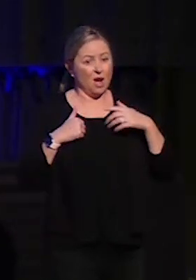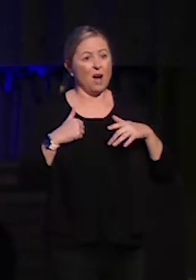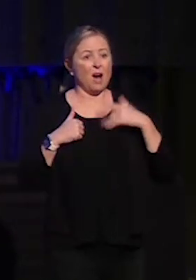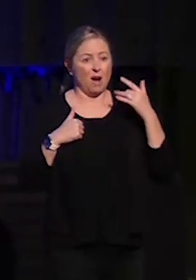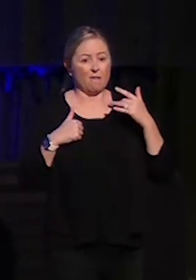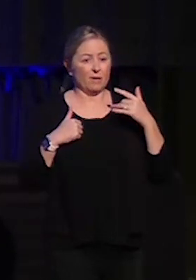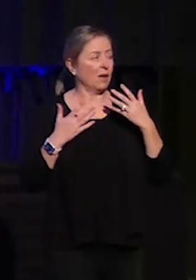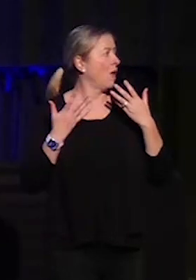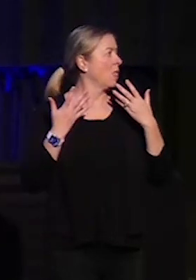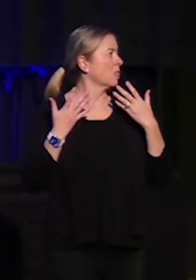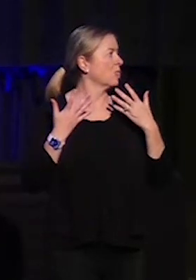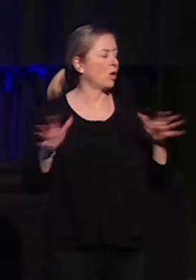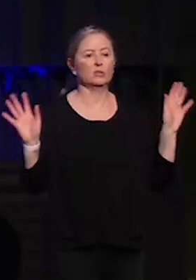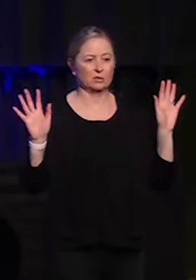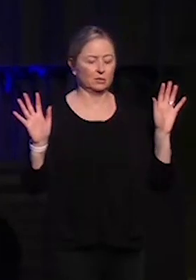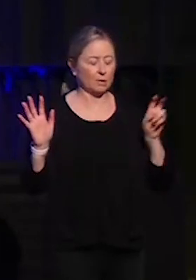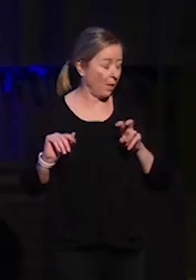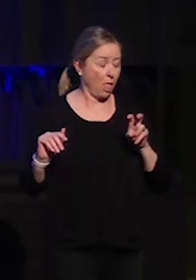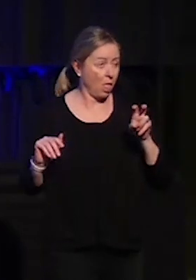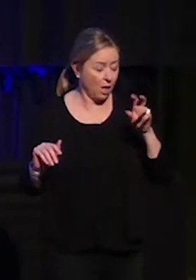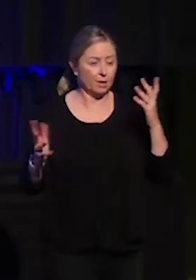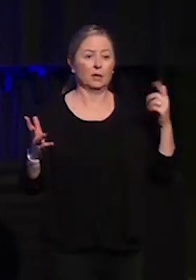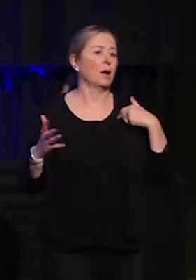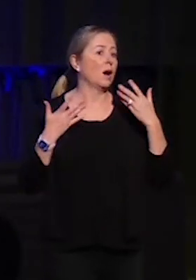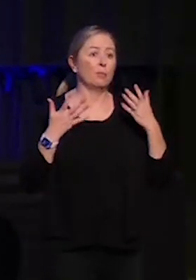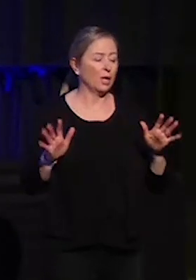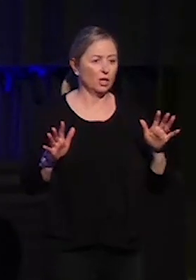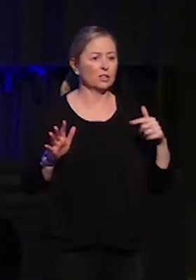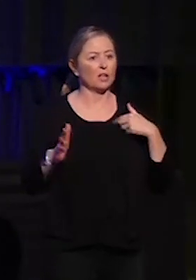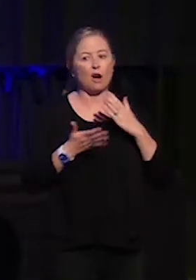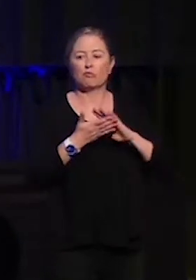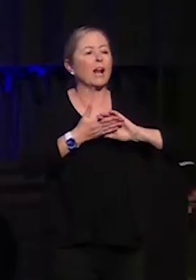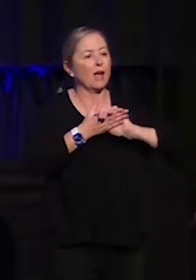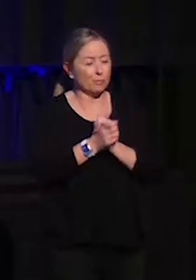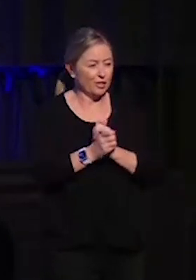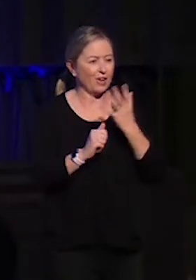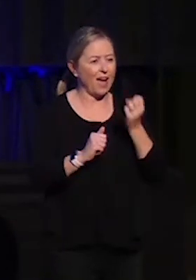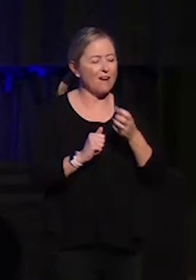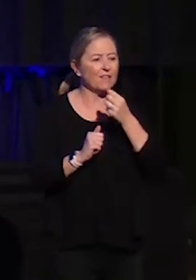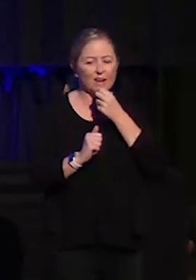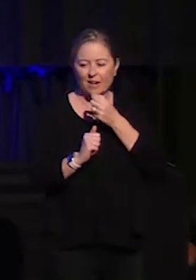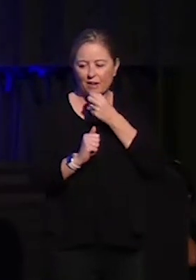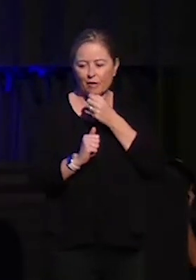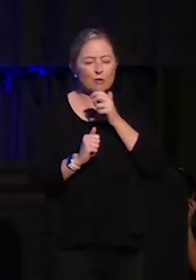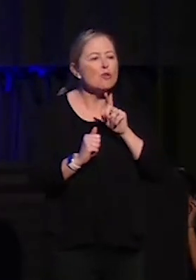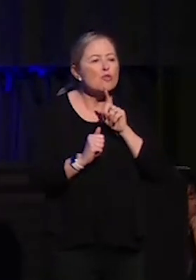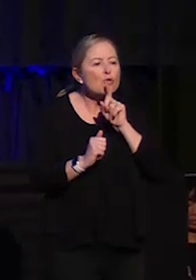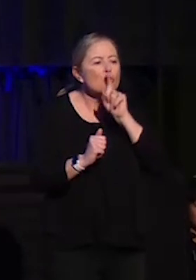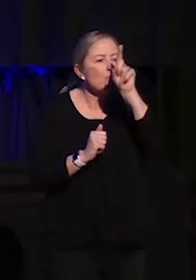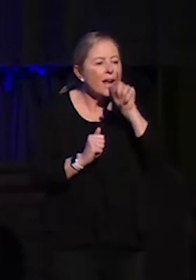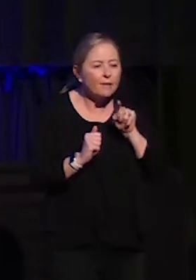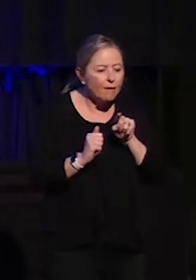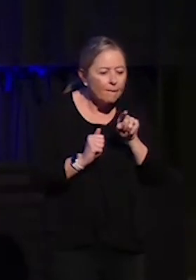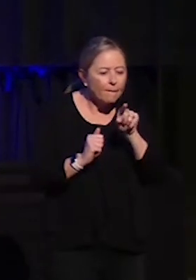easily lost in these open world games. So I really appreciate having a little red something that tells me, hey,